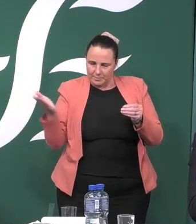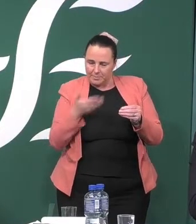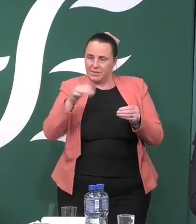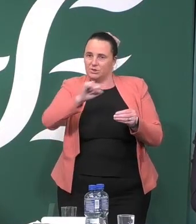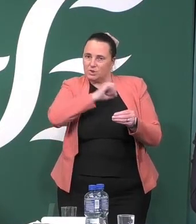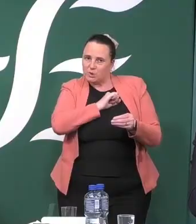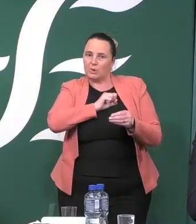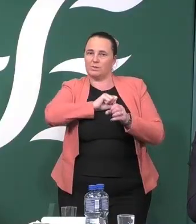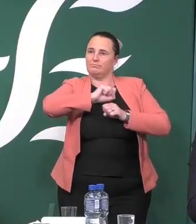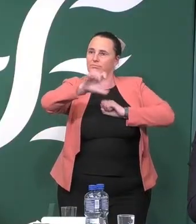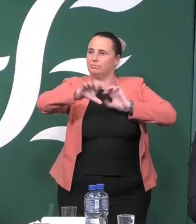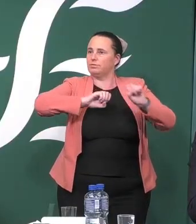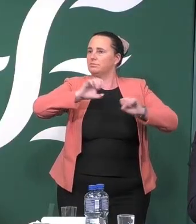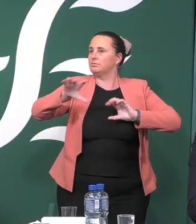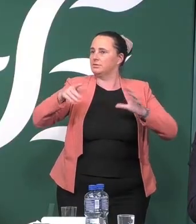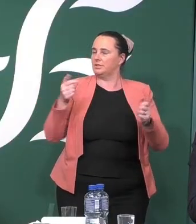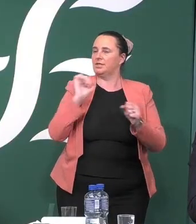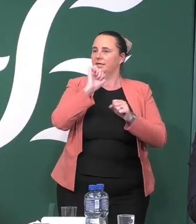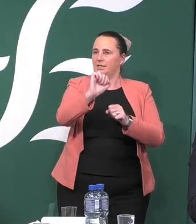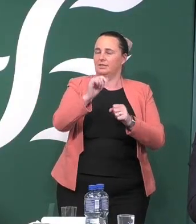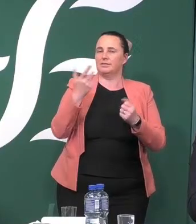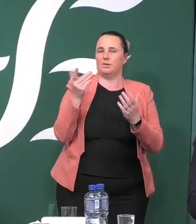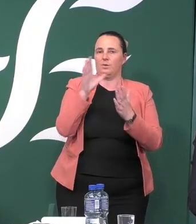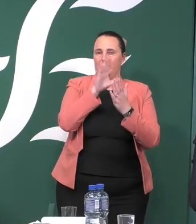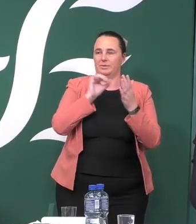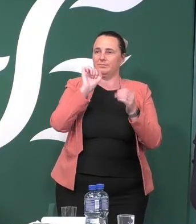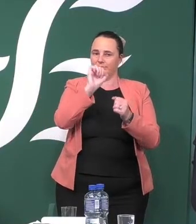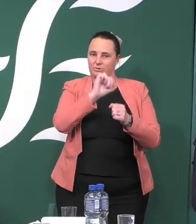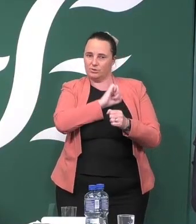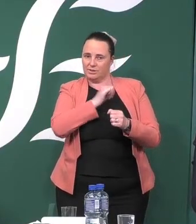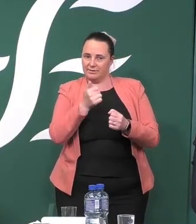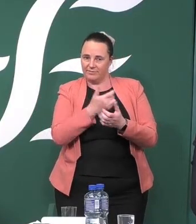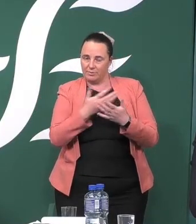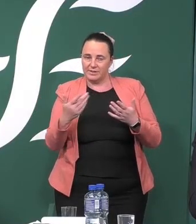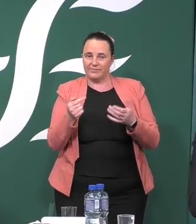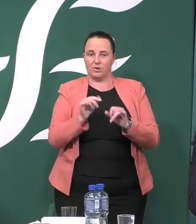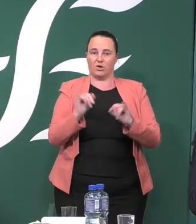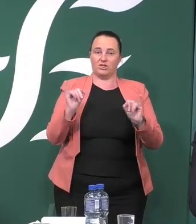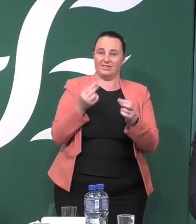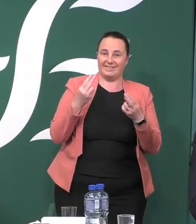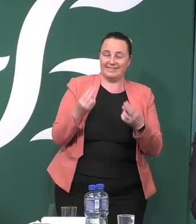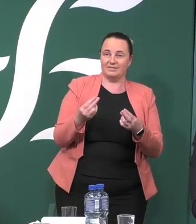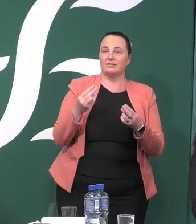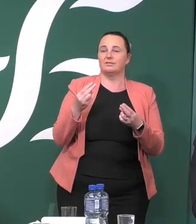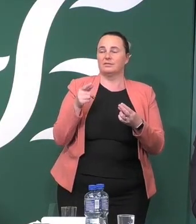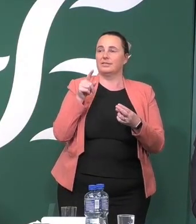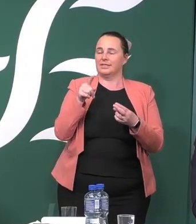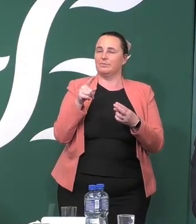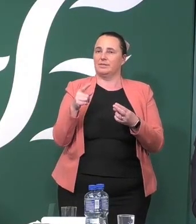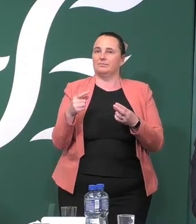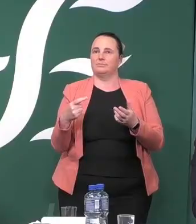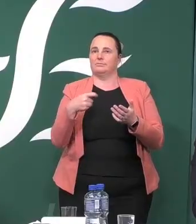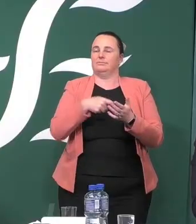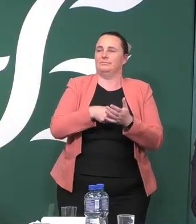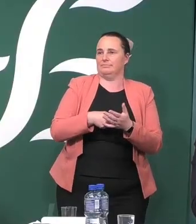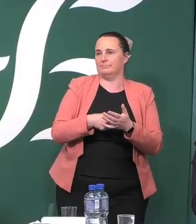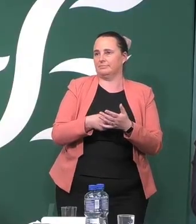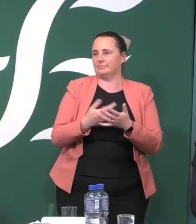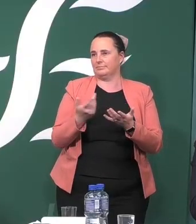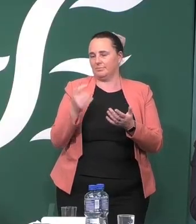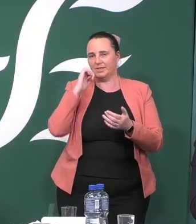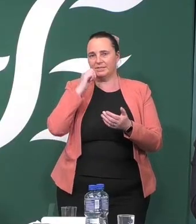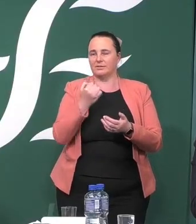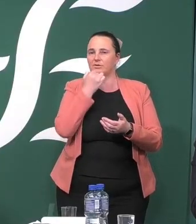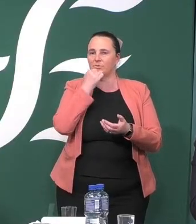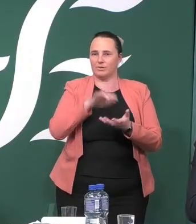out to people. The model was based on the line, obviously then been available for people who have an urgent need. That has clearly been compounded in the last 10 days in terms of the